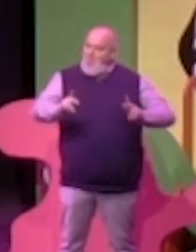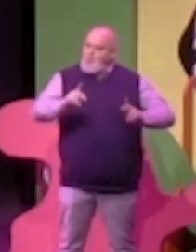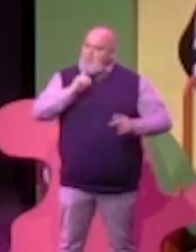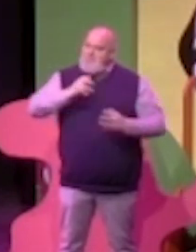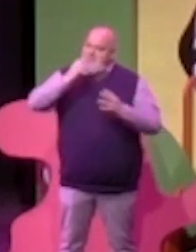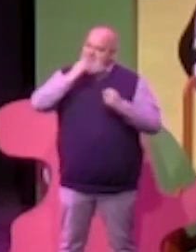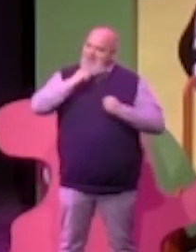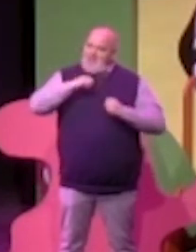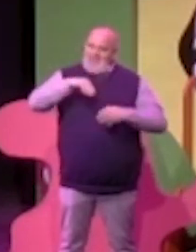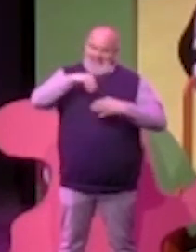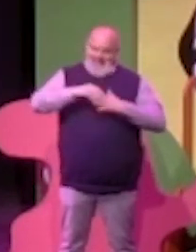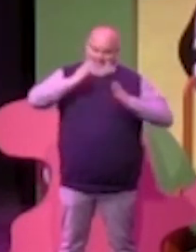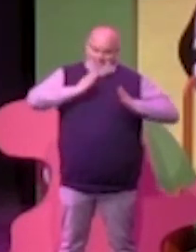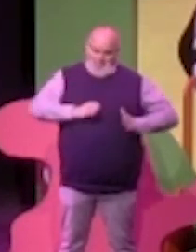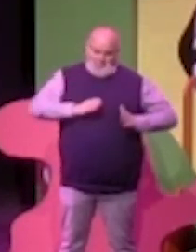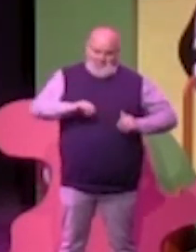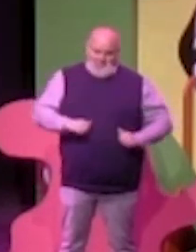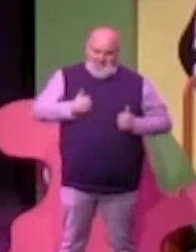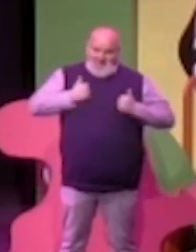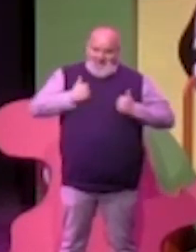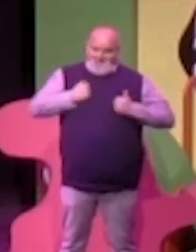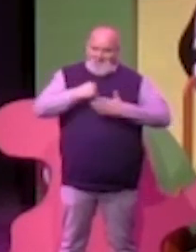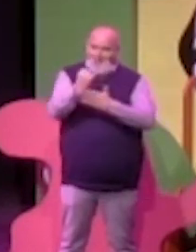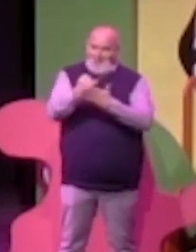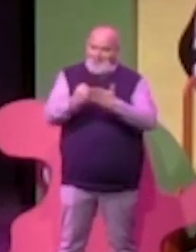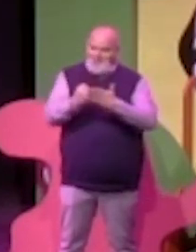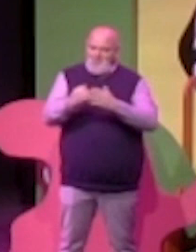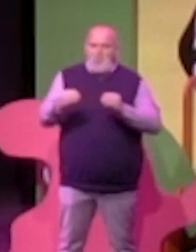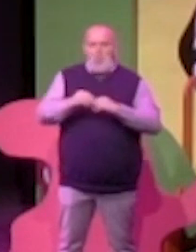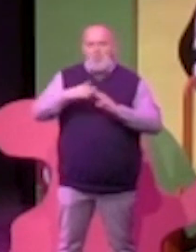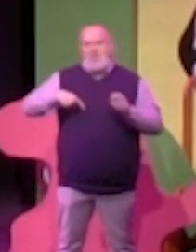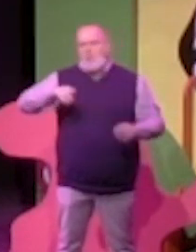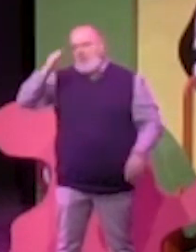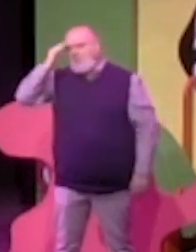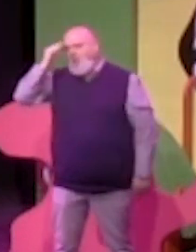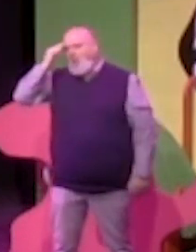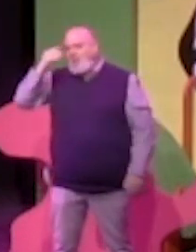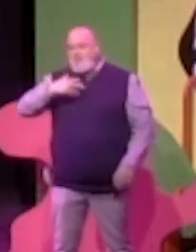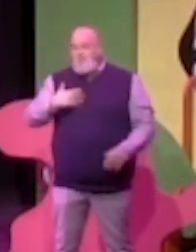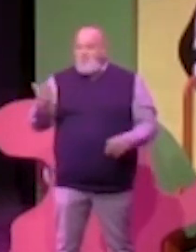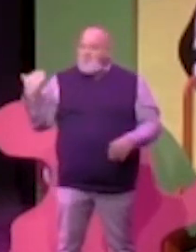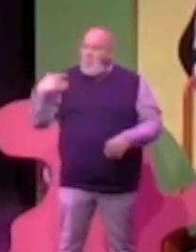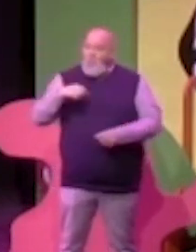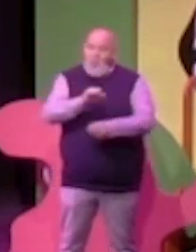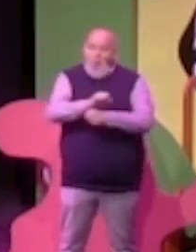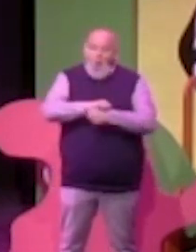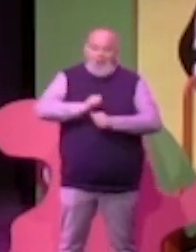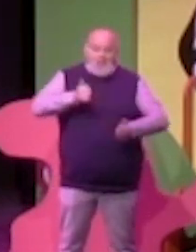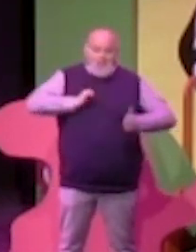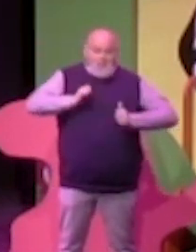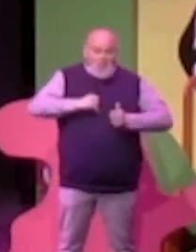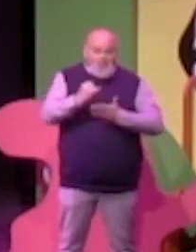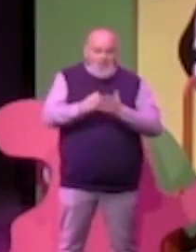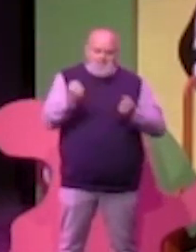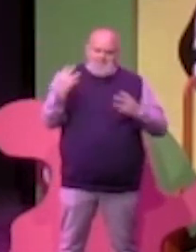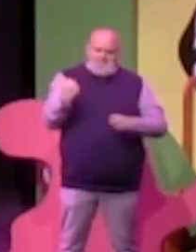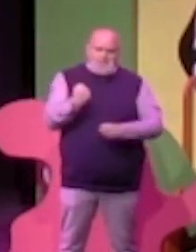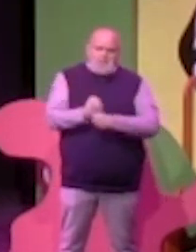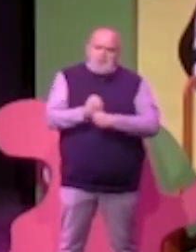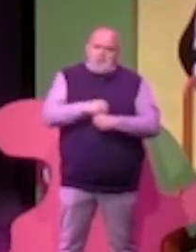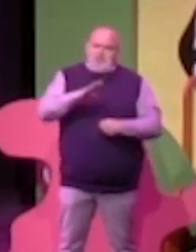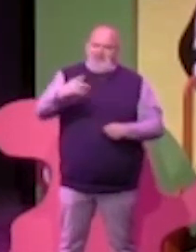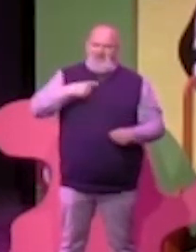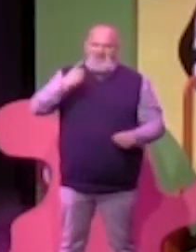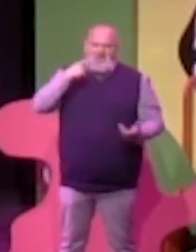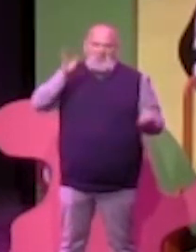experiences more than I think we've acknowledged. And having worked in performing arts for a long time, I think we just took